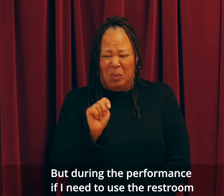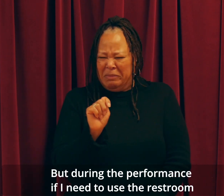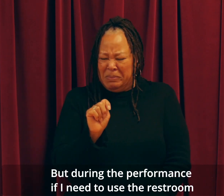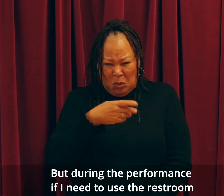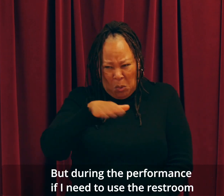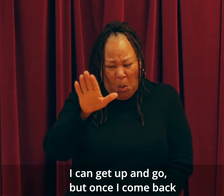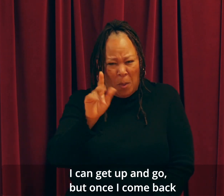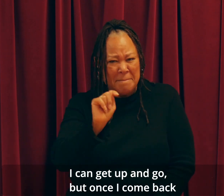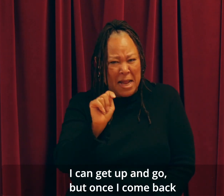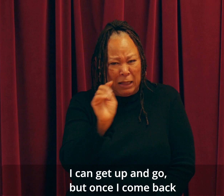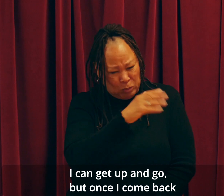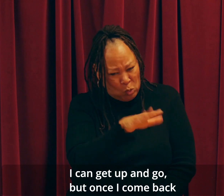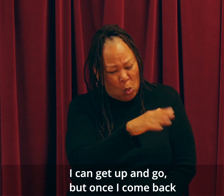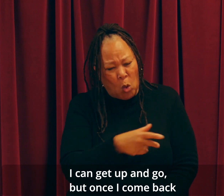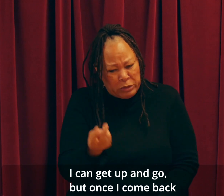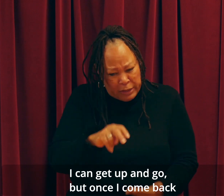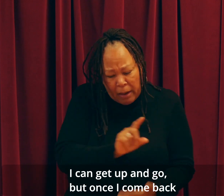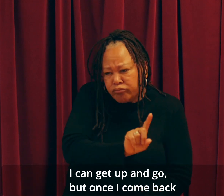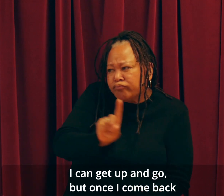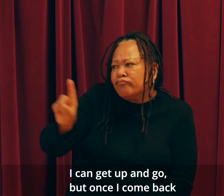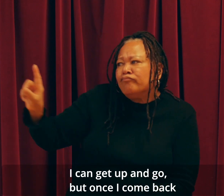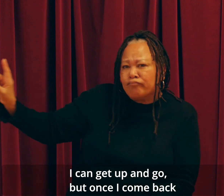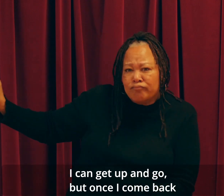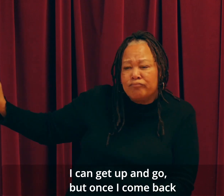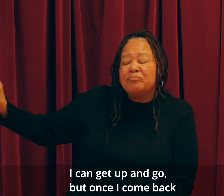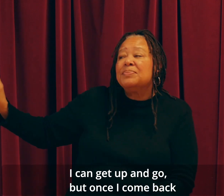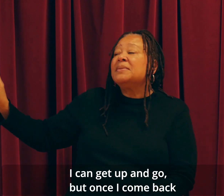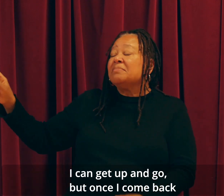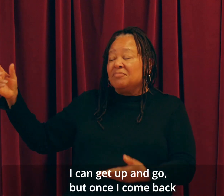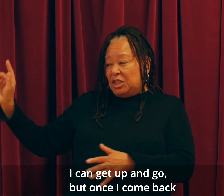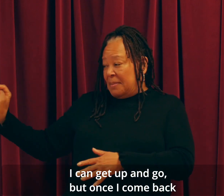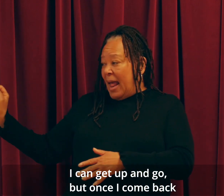I can get up and go. Once I come back,